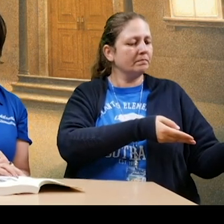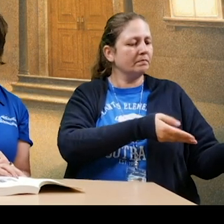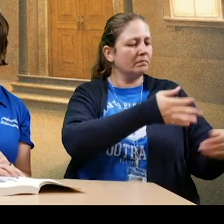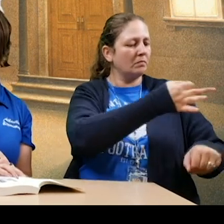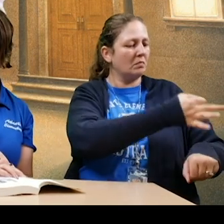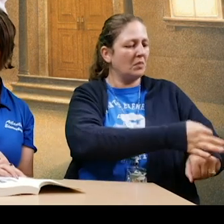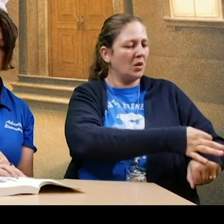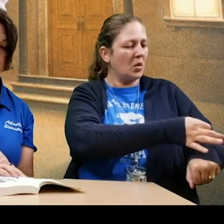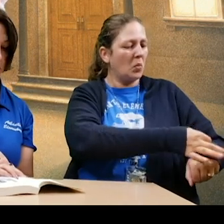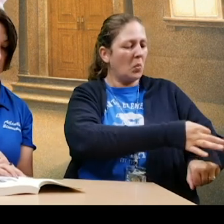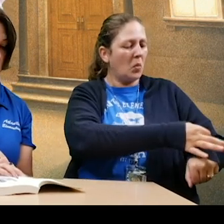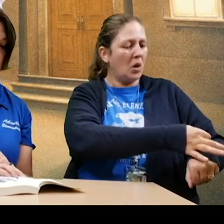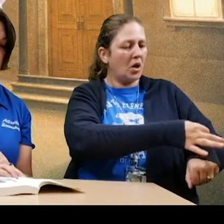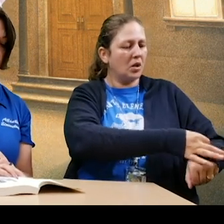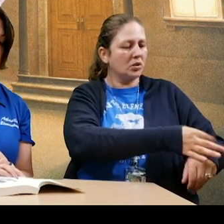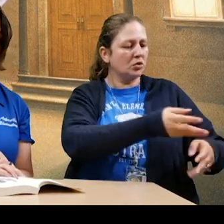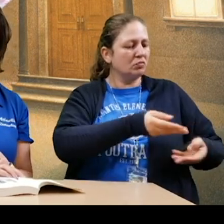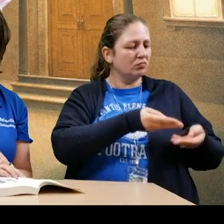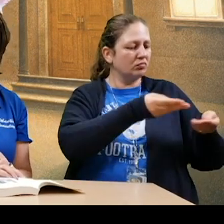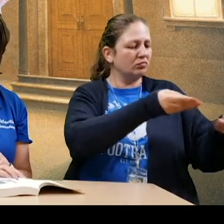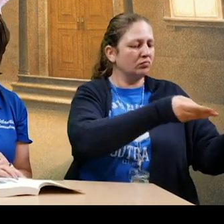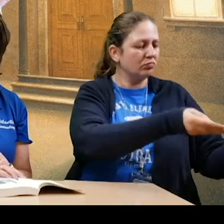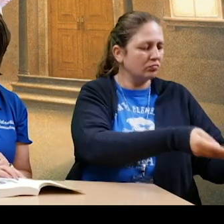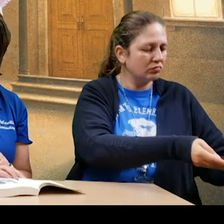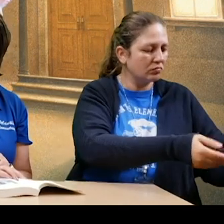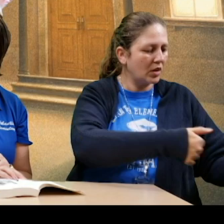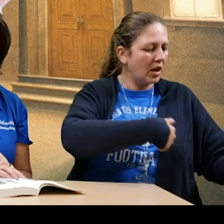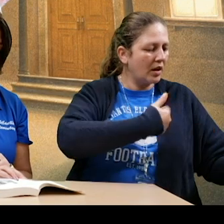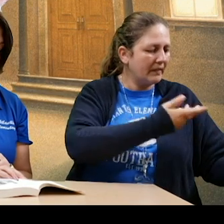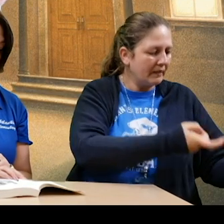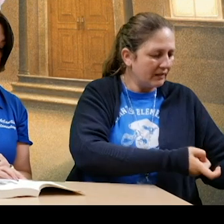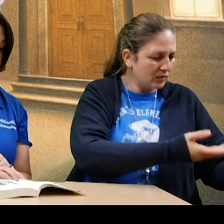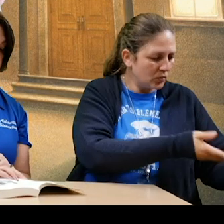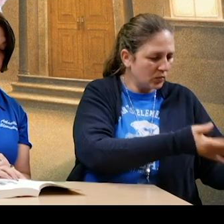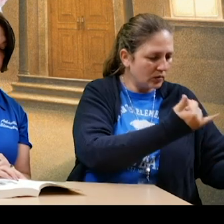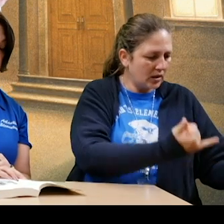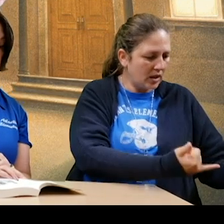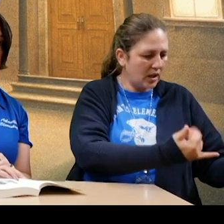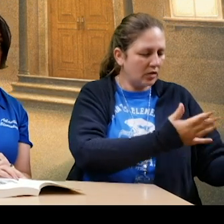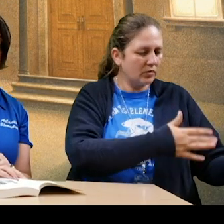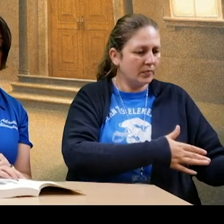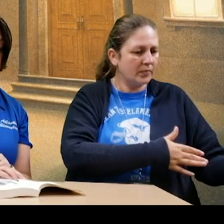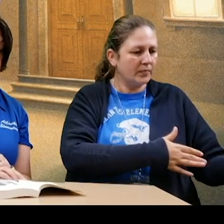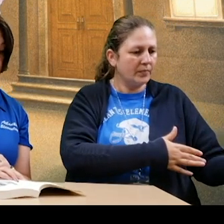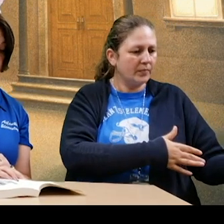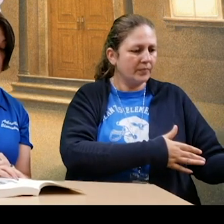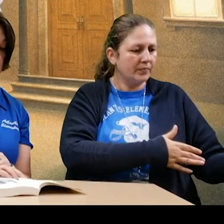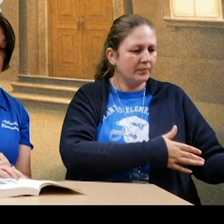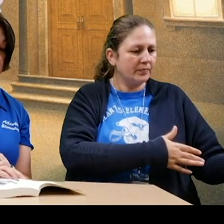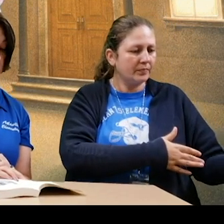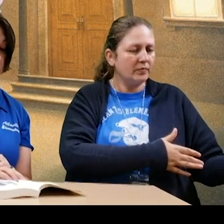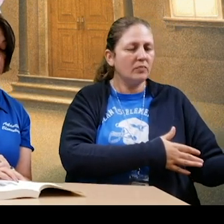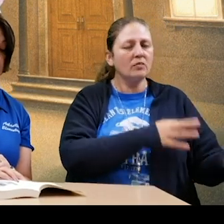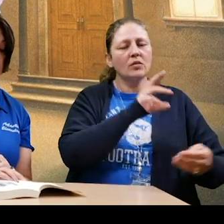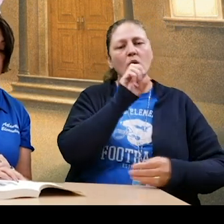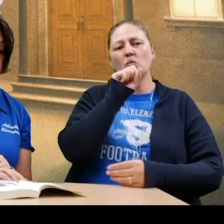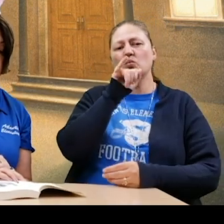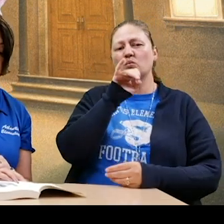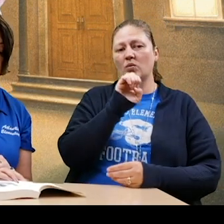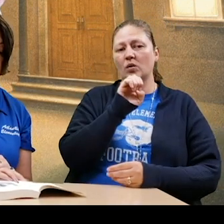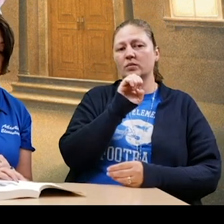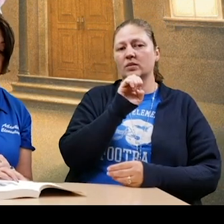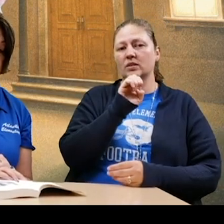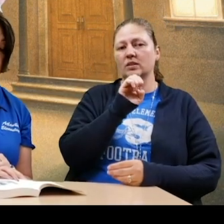"Sir Edward," he said, "your timepiece, I believe." The Rosie affair and the vacuum